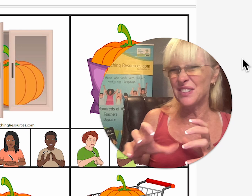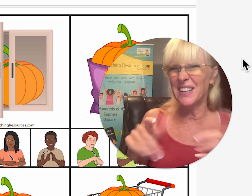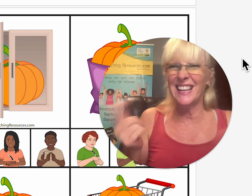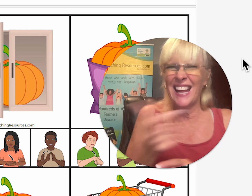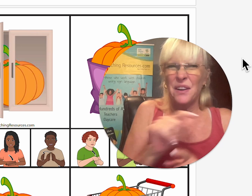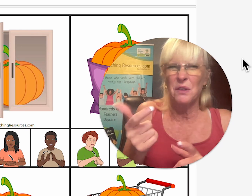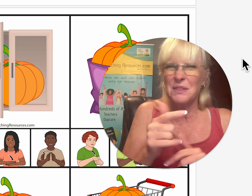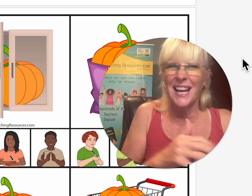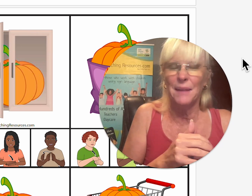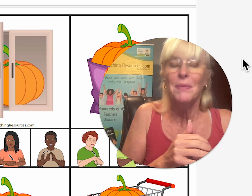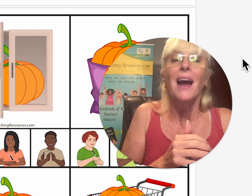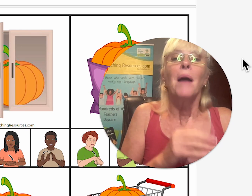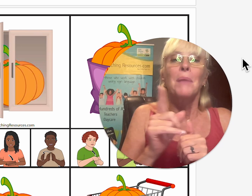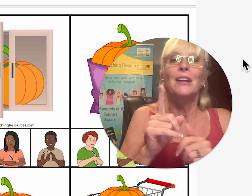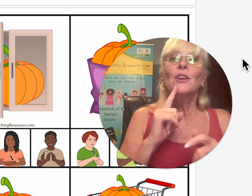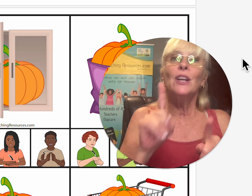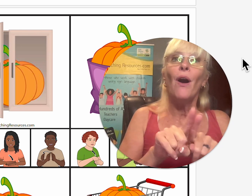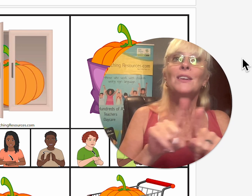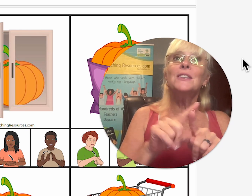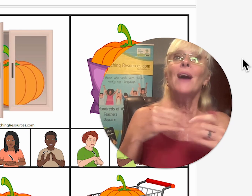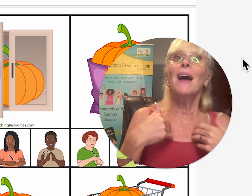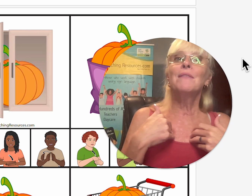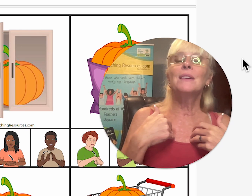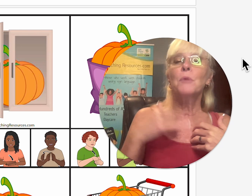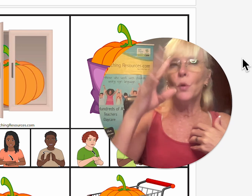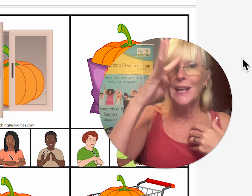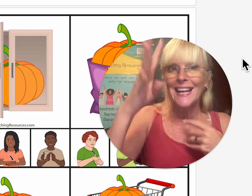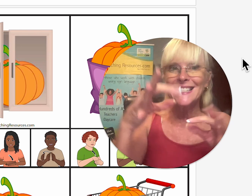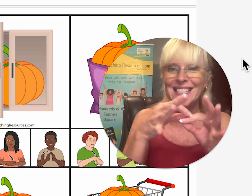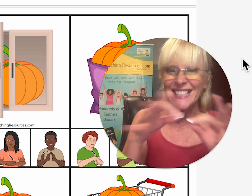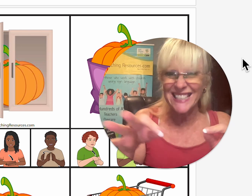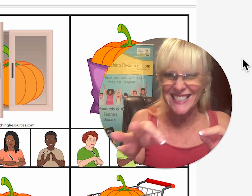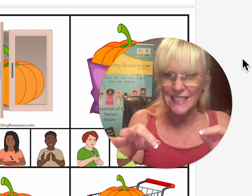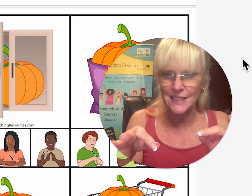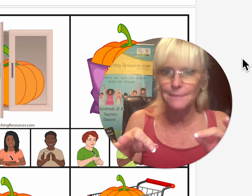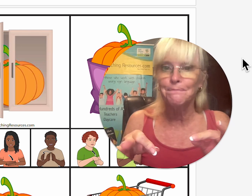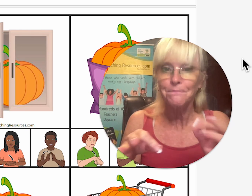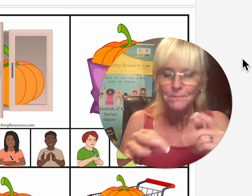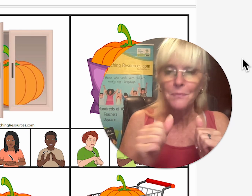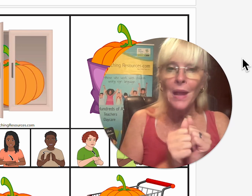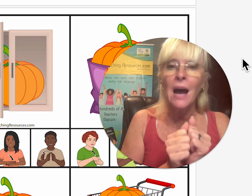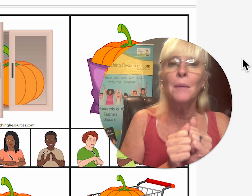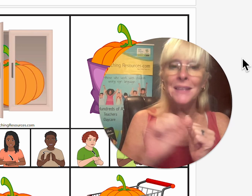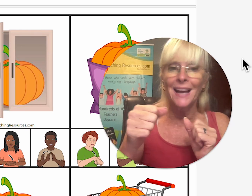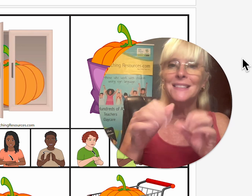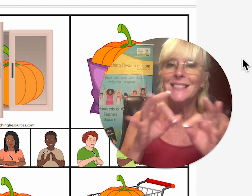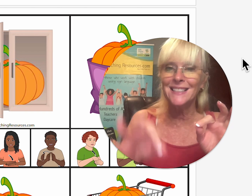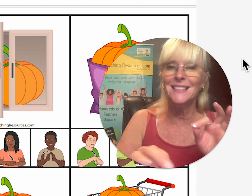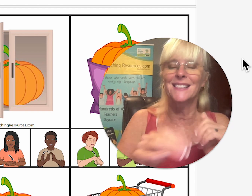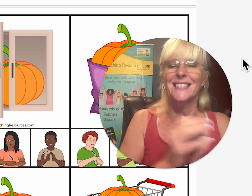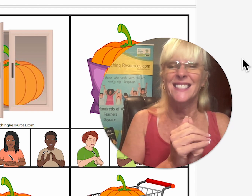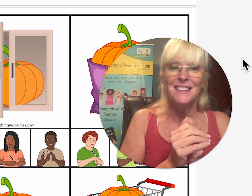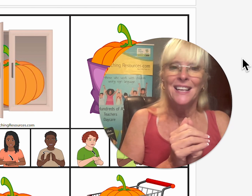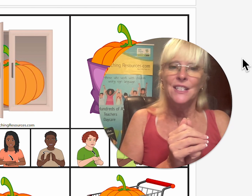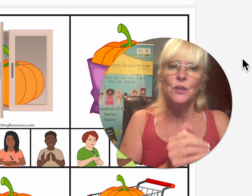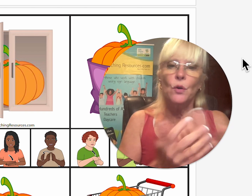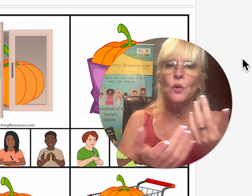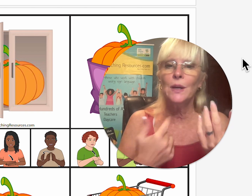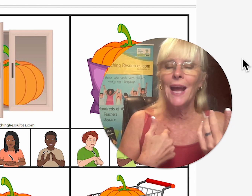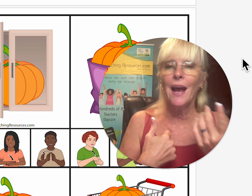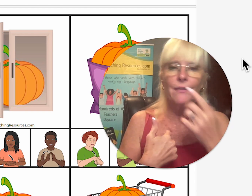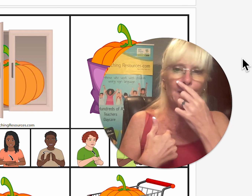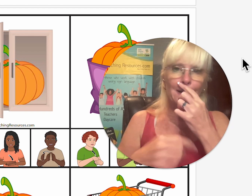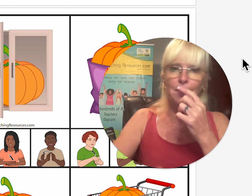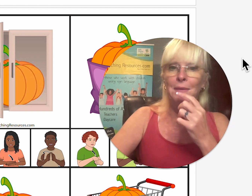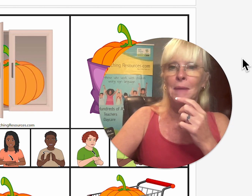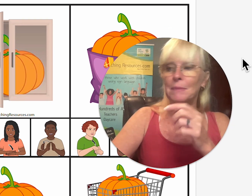have to do it, and they can rotate. But you can also have them create sentences. Yes, sentences. So you